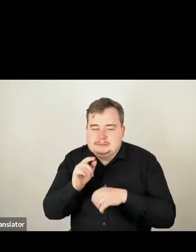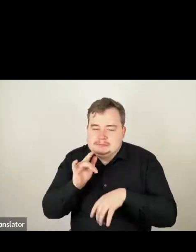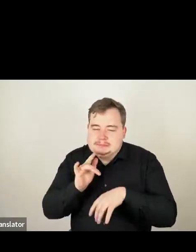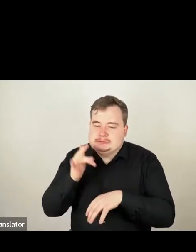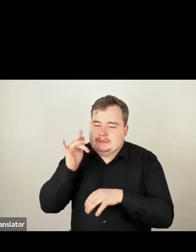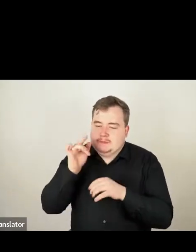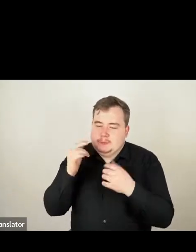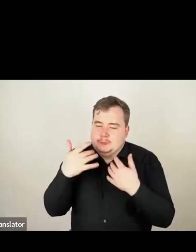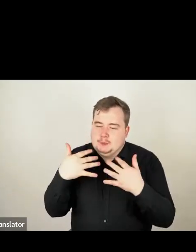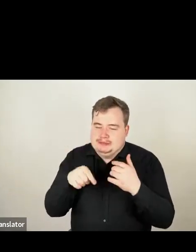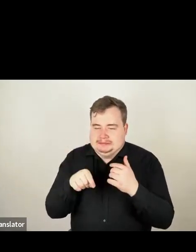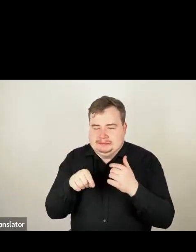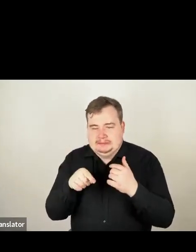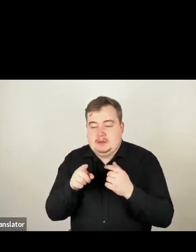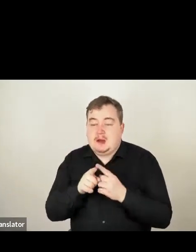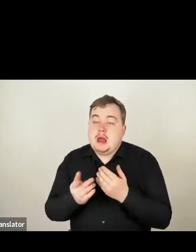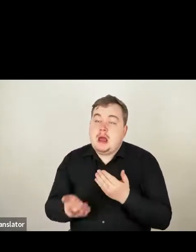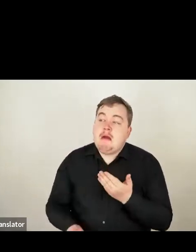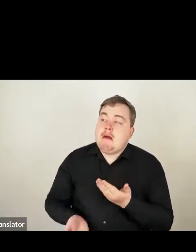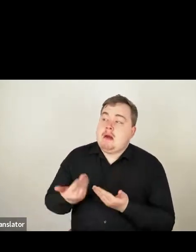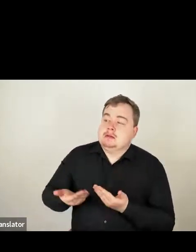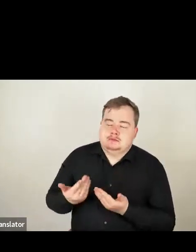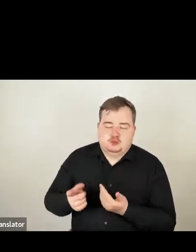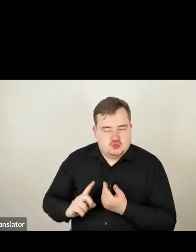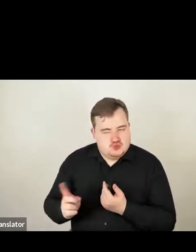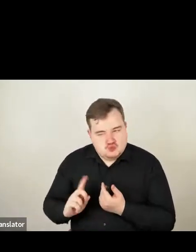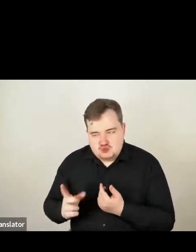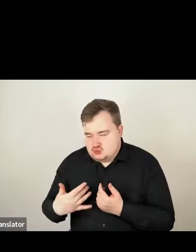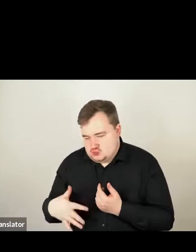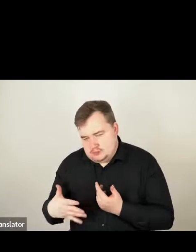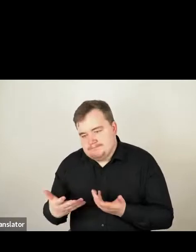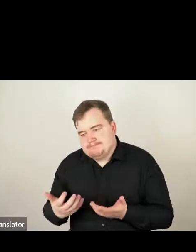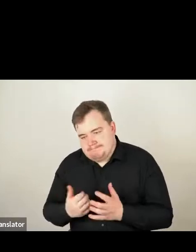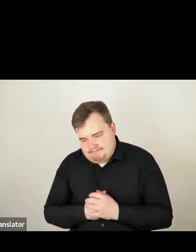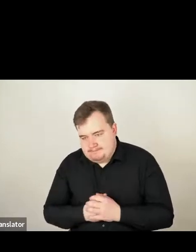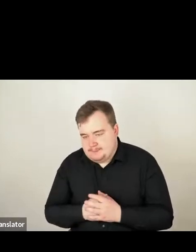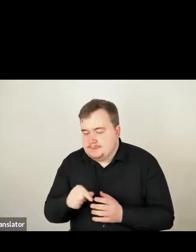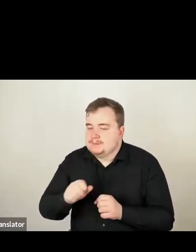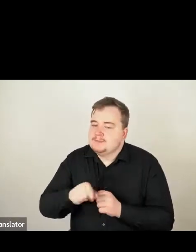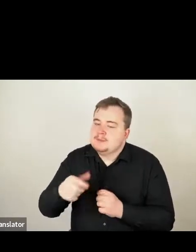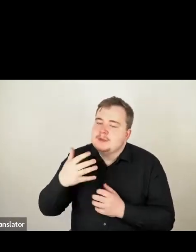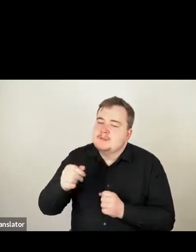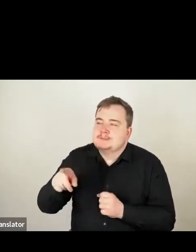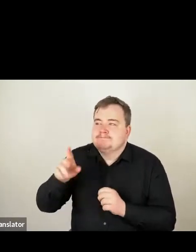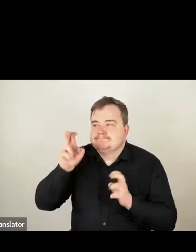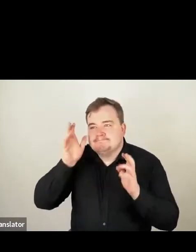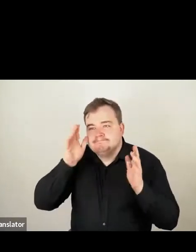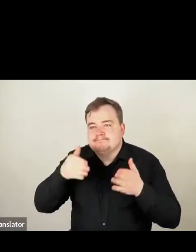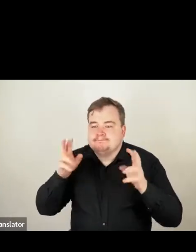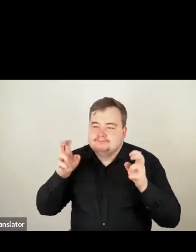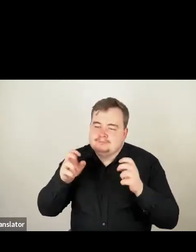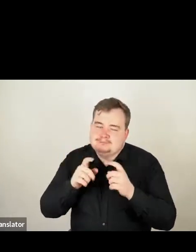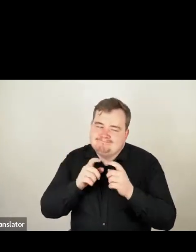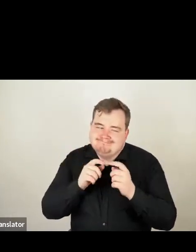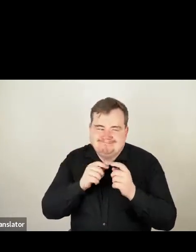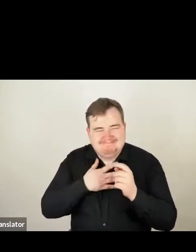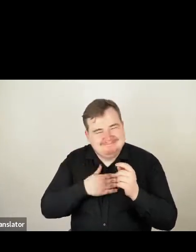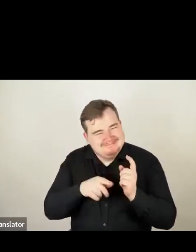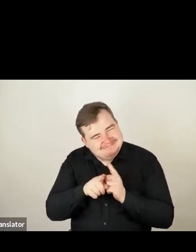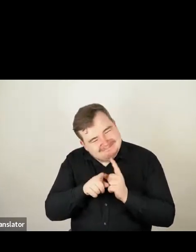not just an event only, it's a struggle, I might say. The struggle begins with a